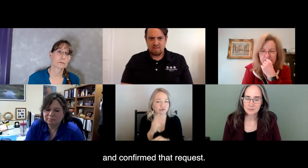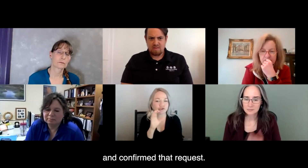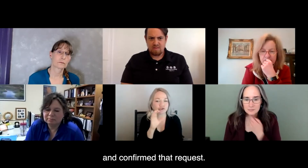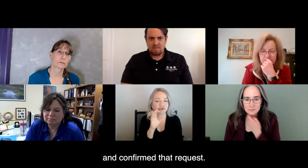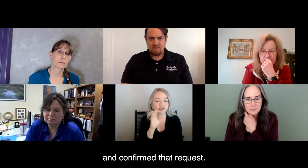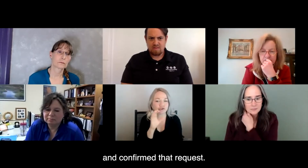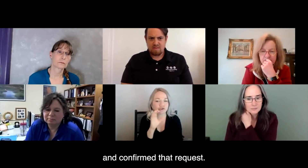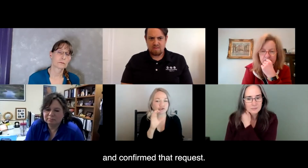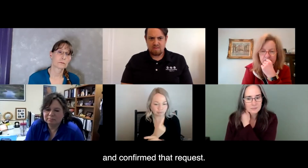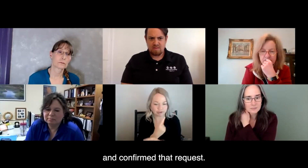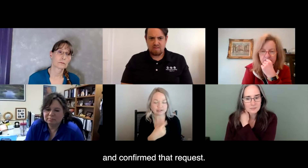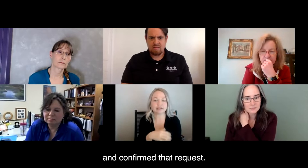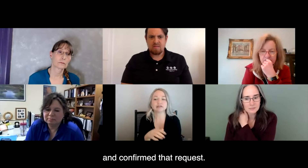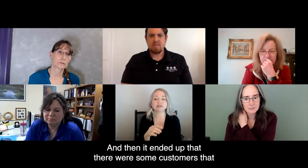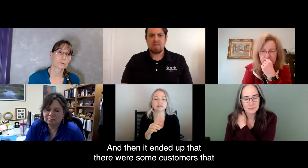request.